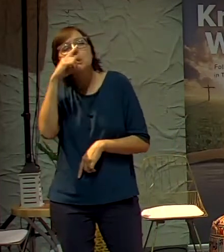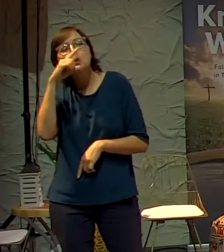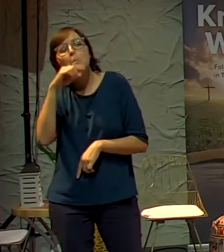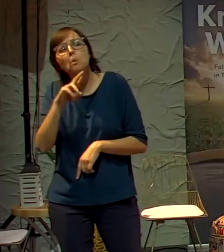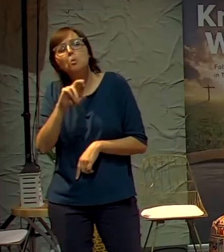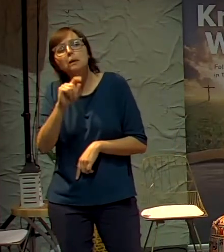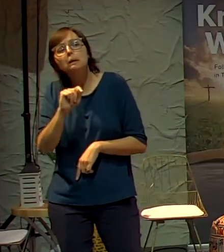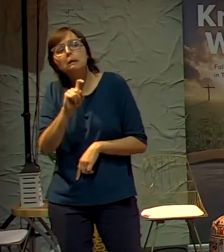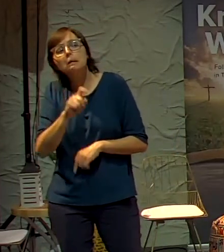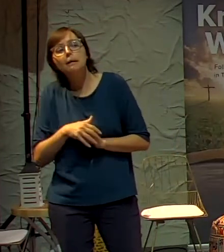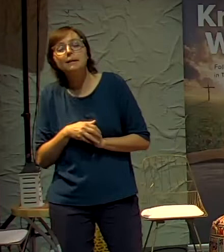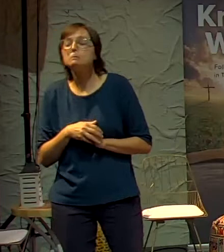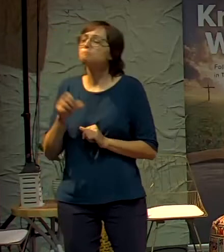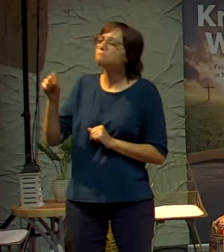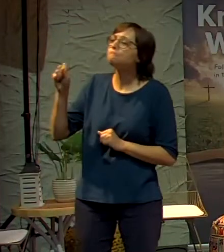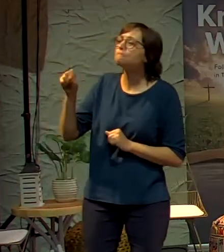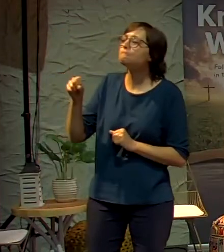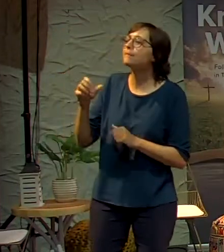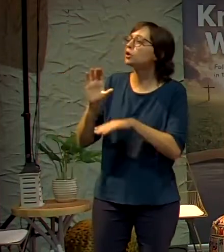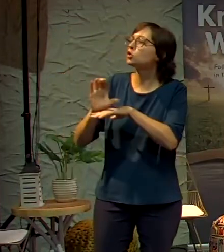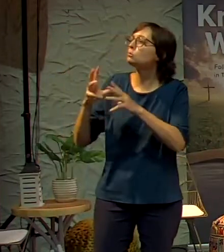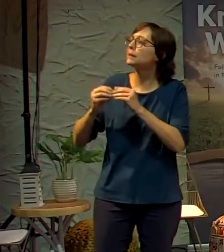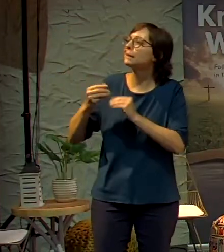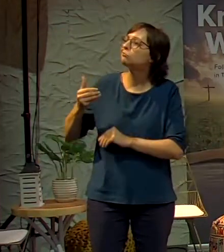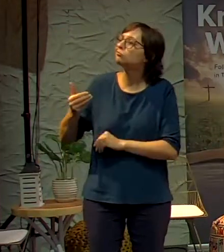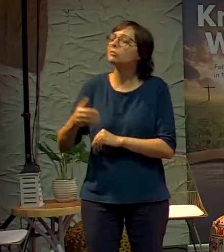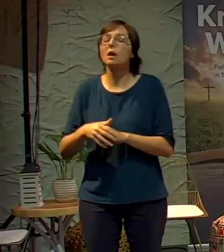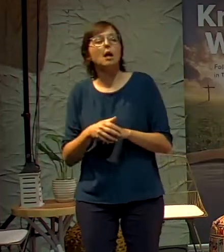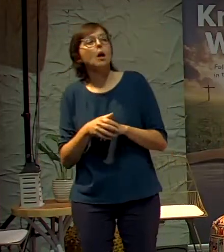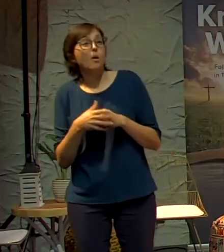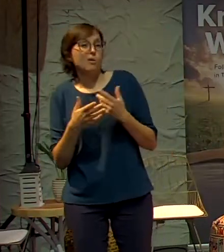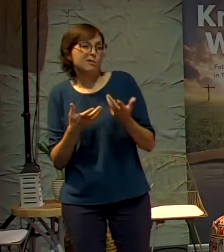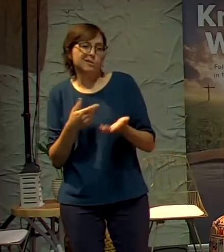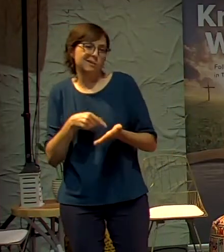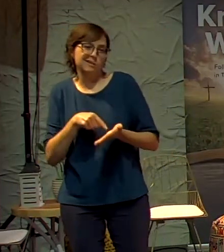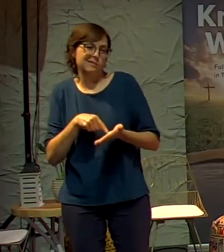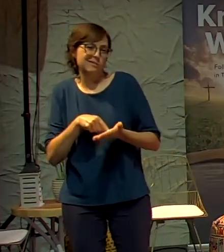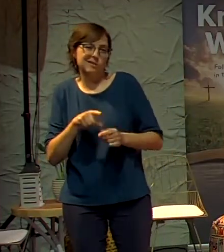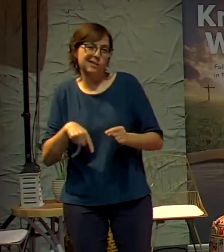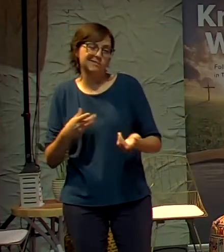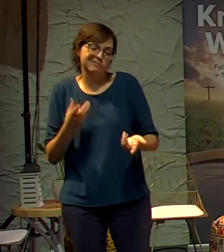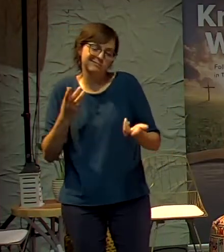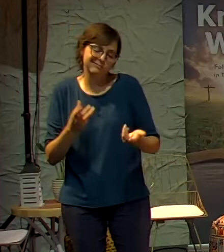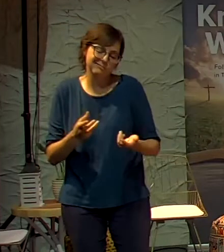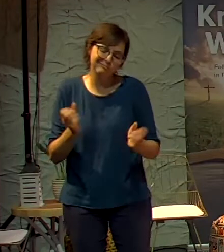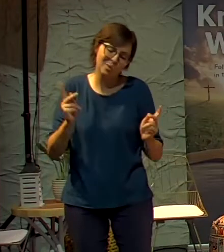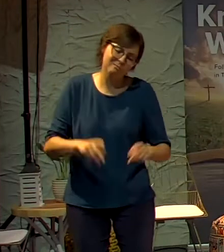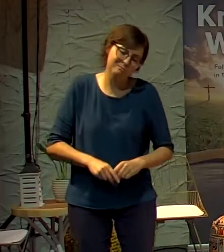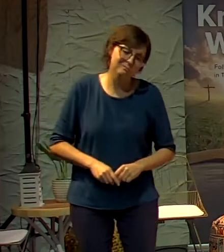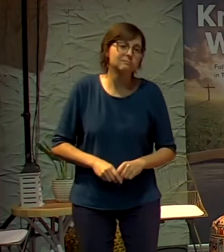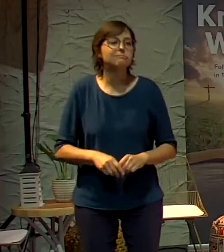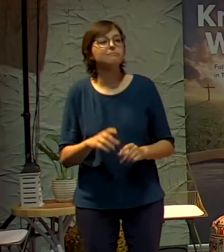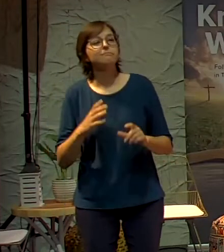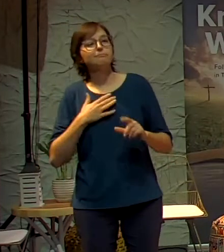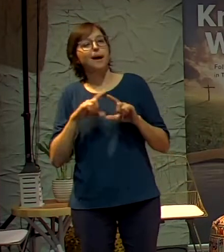chance? They go, actually, yeah, we have a church meeting here. I go, yeah, well, probably couldn't afford it anyway. Okay. Here's